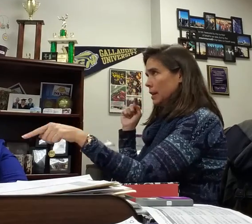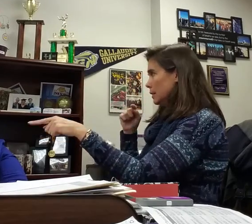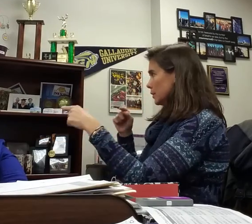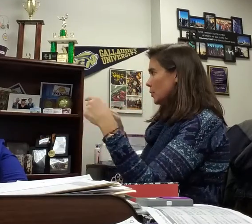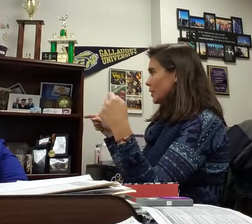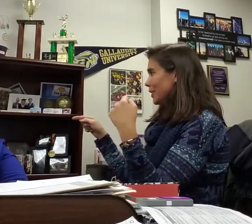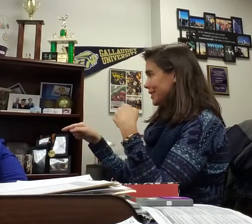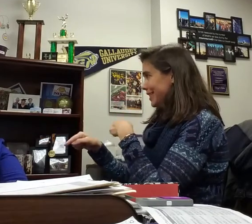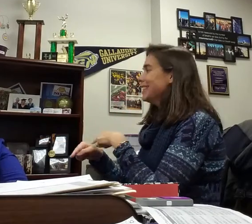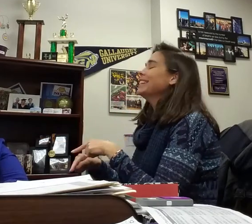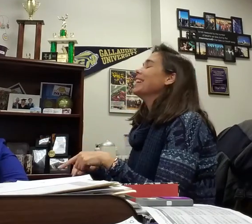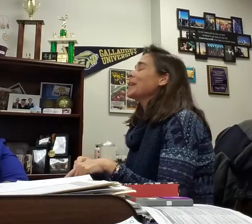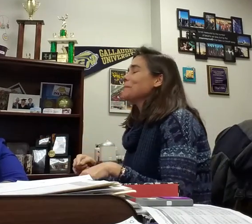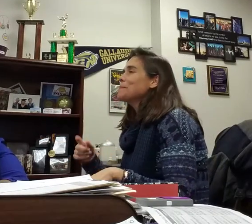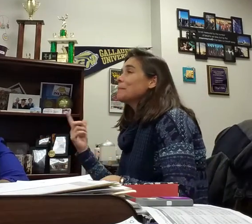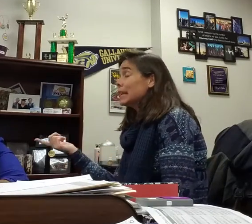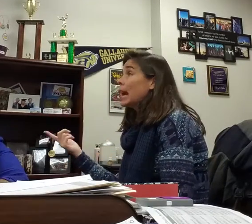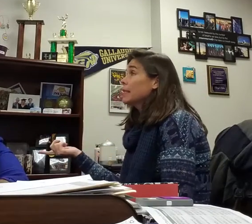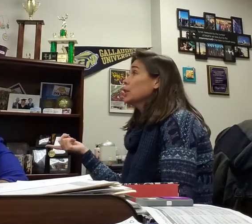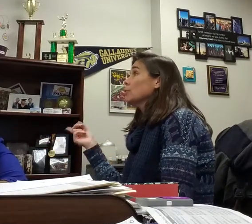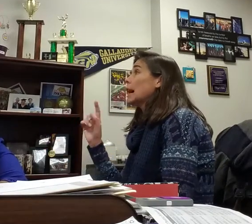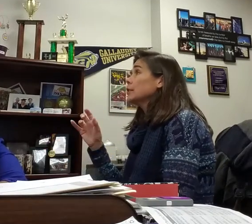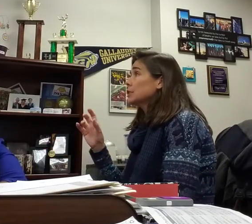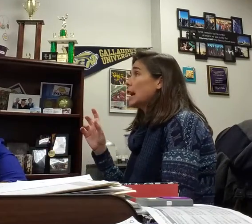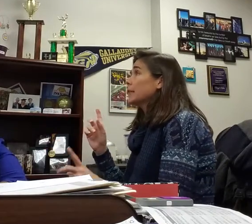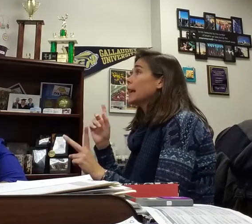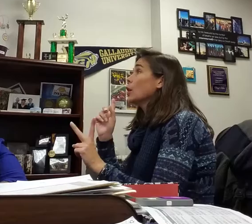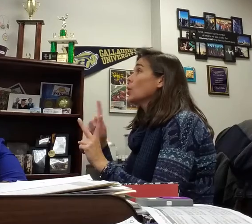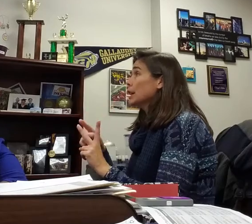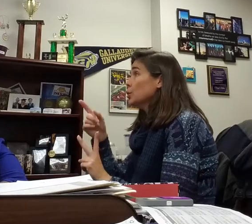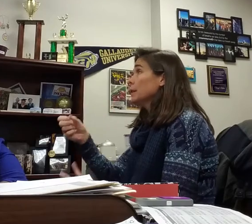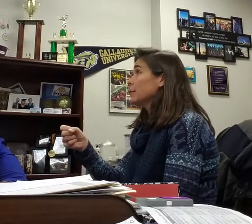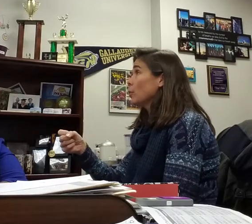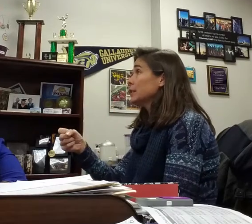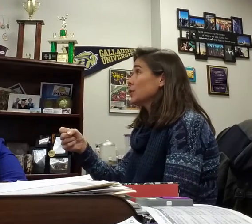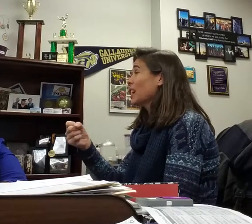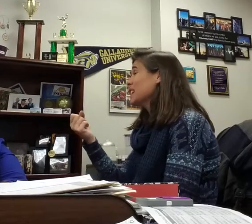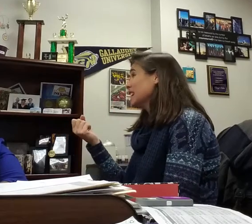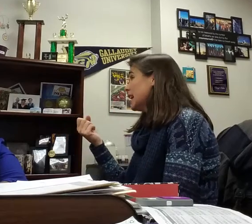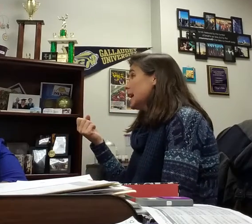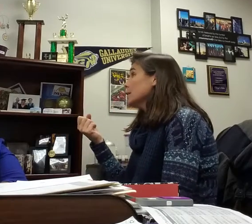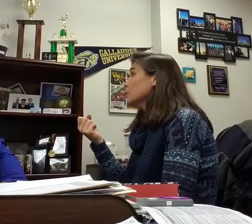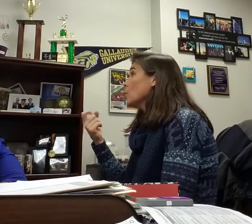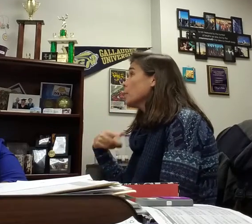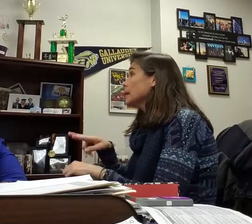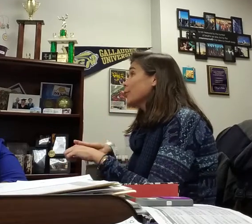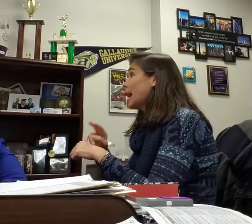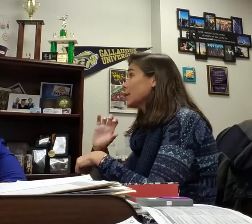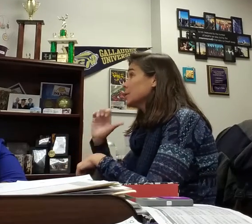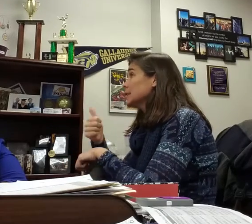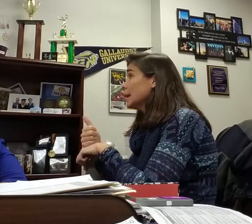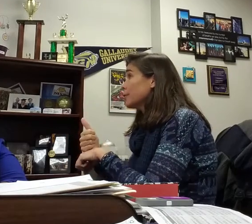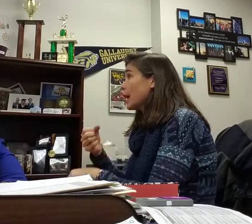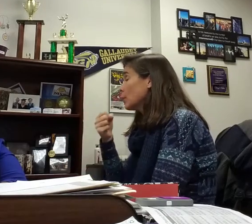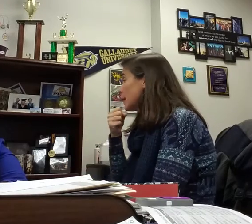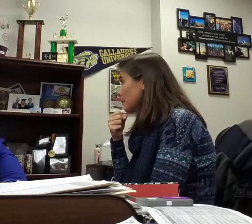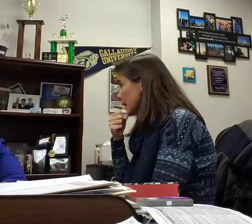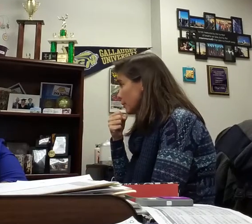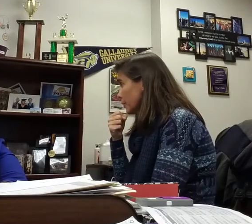things going on. Right. But yeah, I think you're right. Just having like, okay, you be the voicer, and then again, normally if we had good setup for that, we'd have a